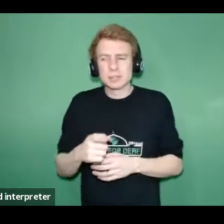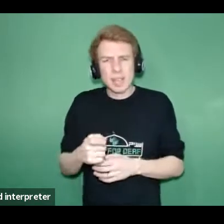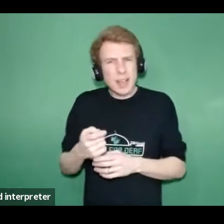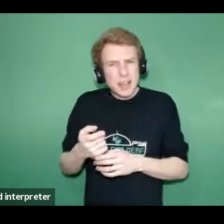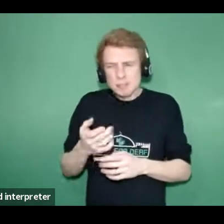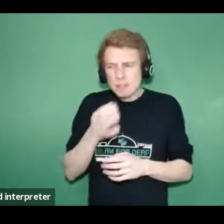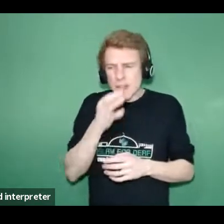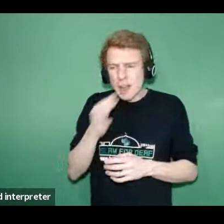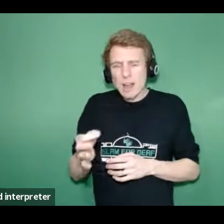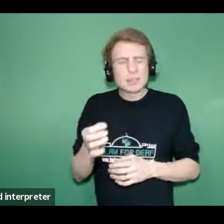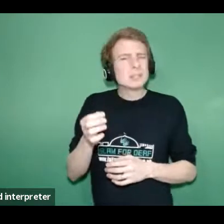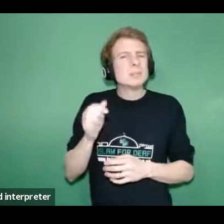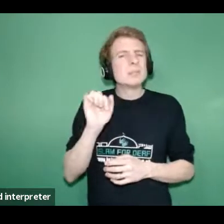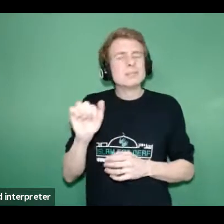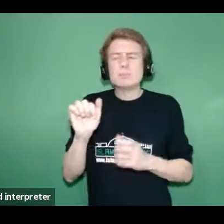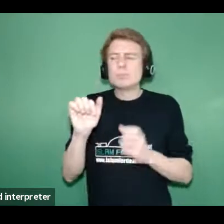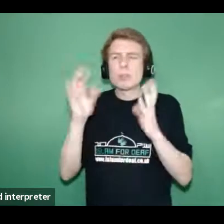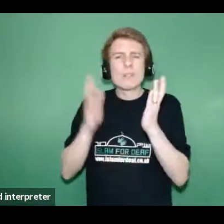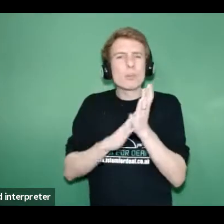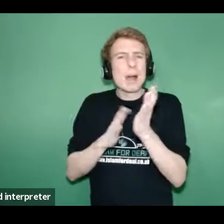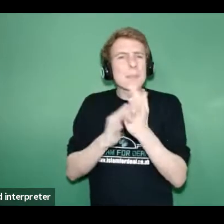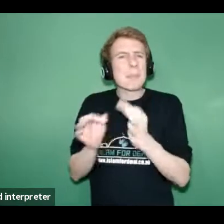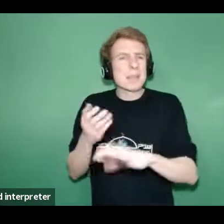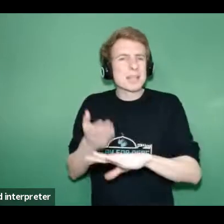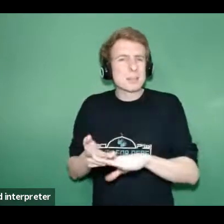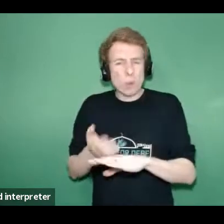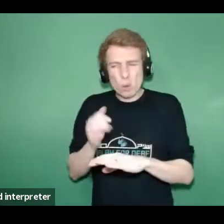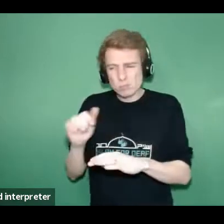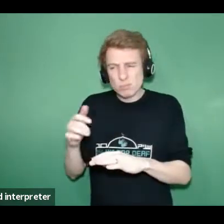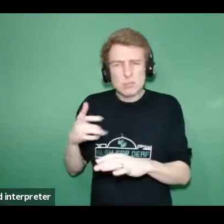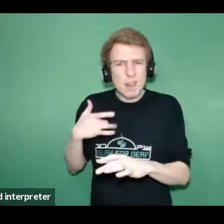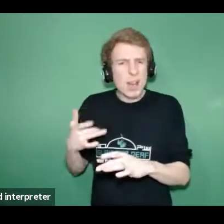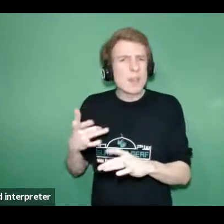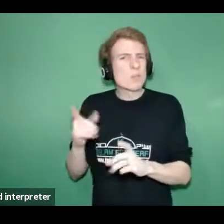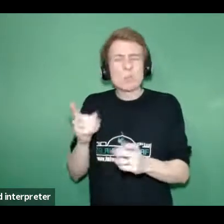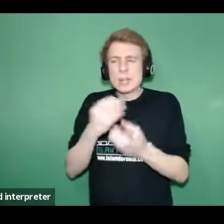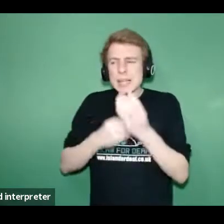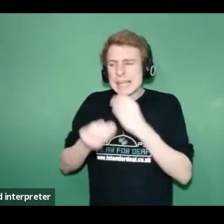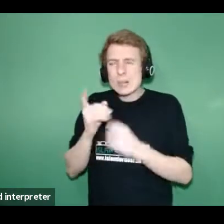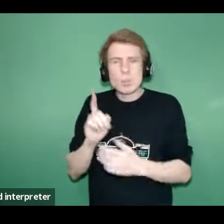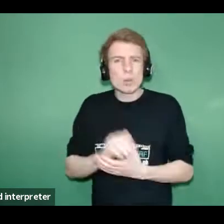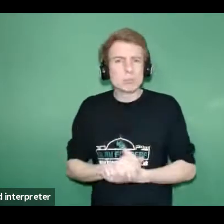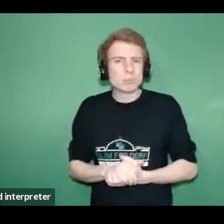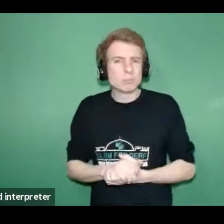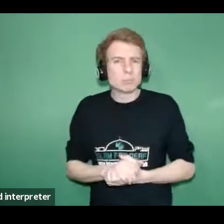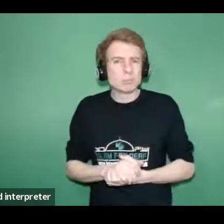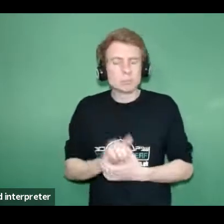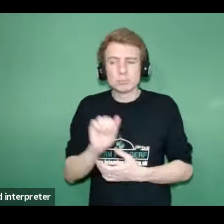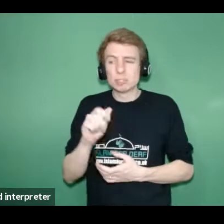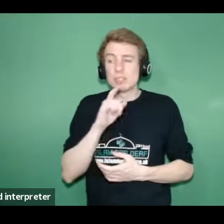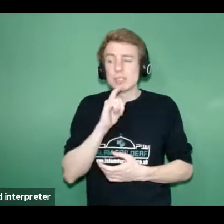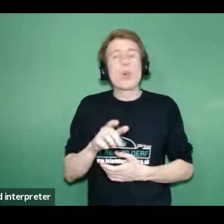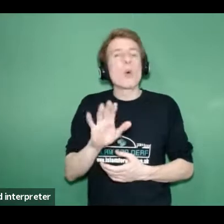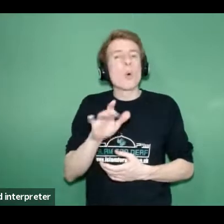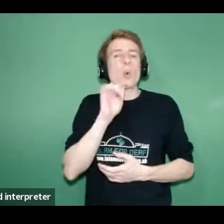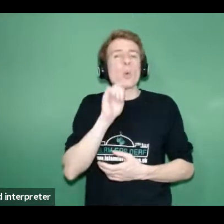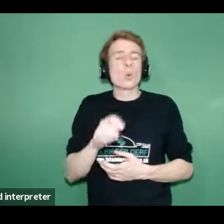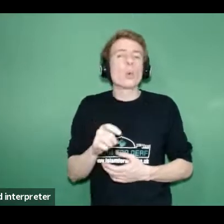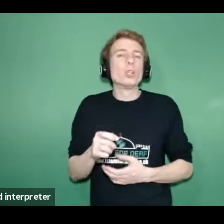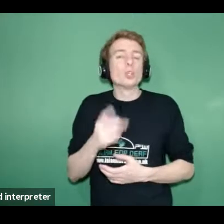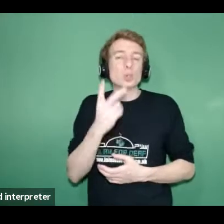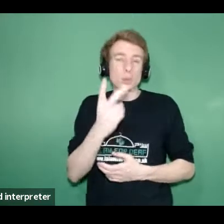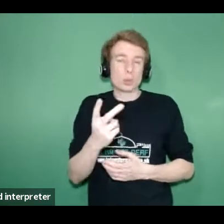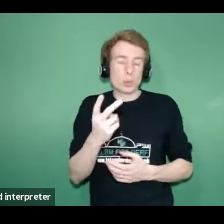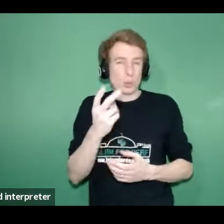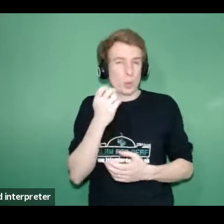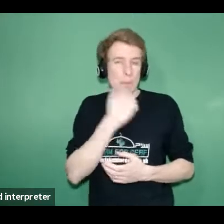be upon him? What food did you eat with him?" And she said, "We used to eat the 2 black ones," meaning water and dates.